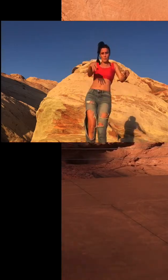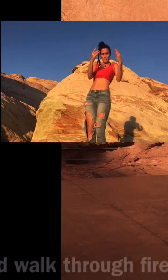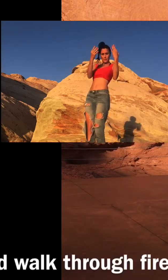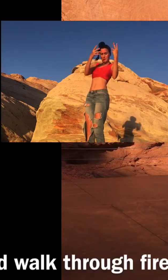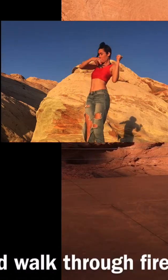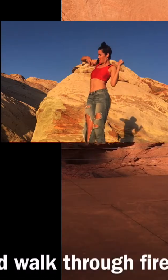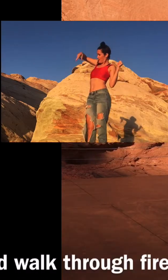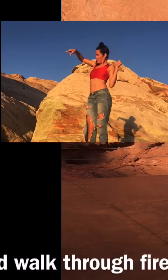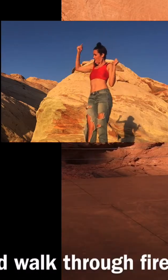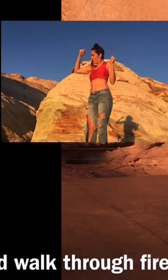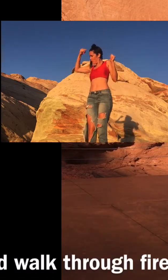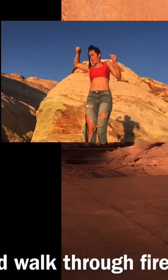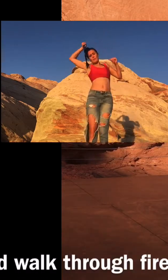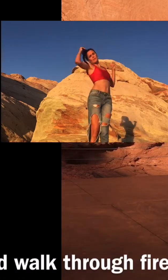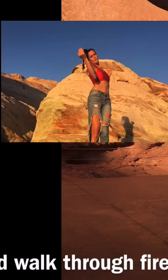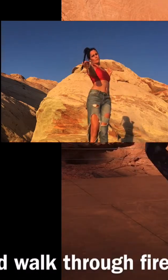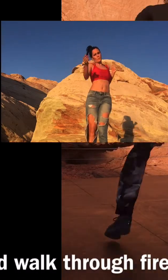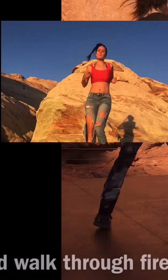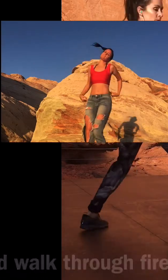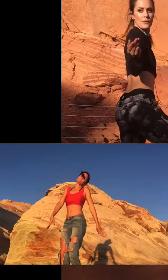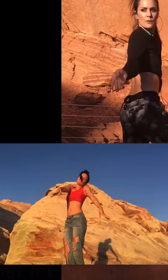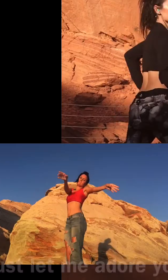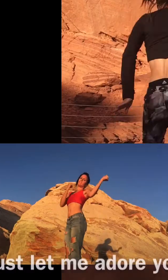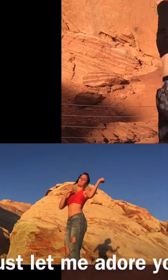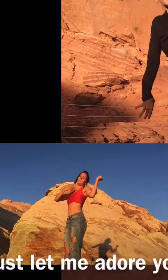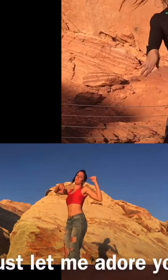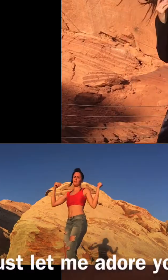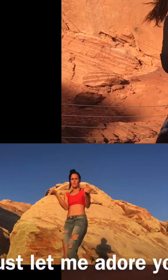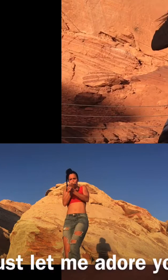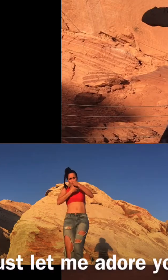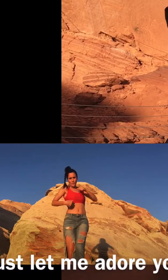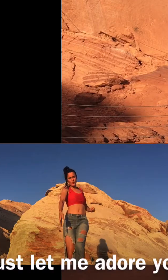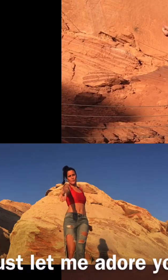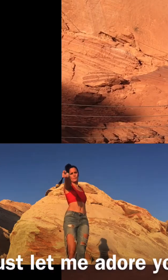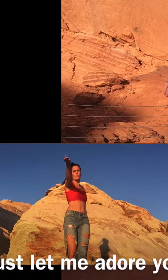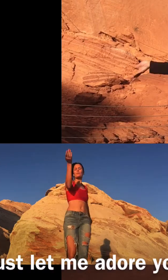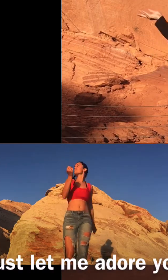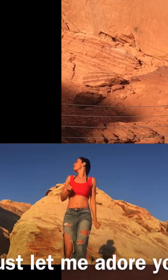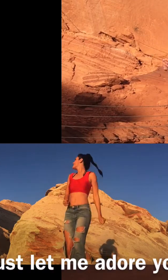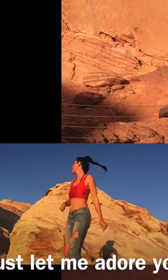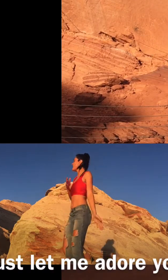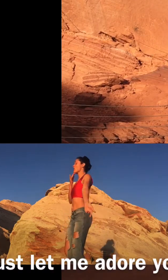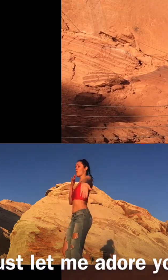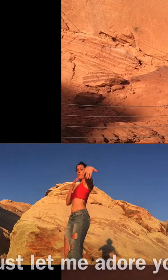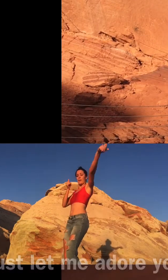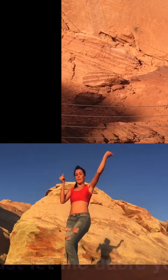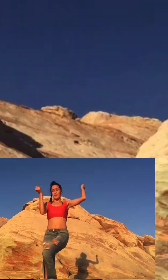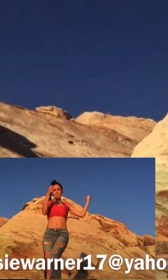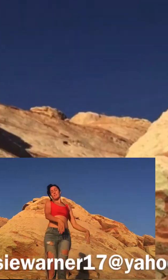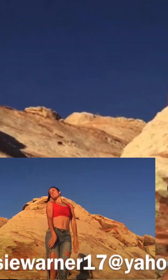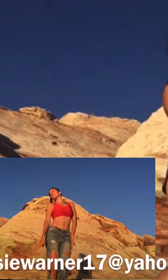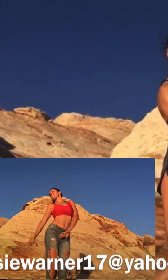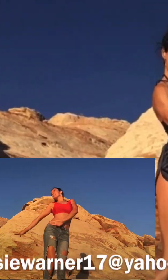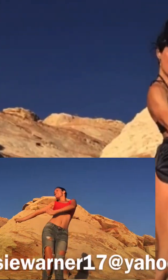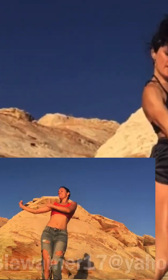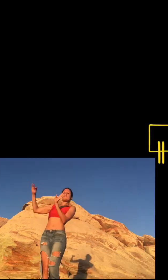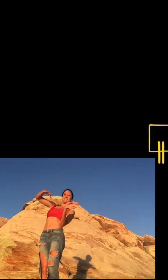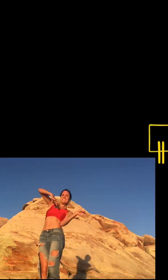I'm off the fire for you Just let me adore you Baby